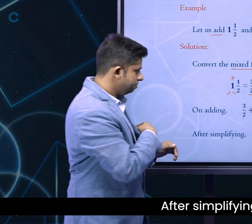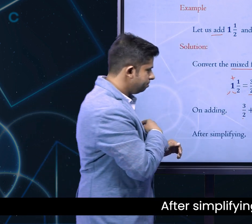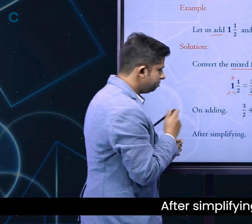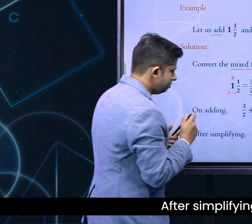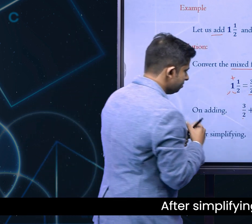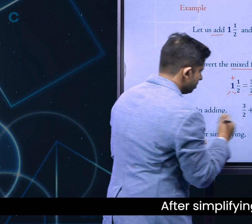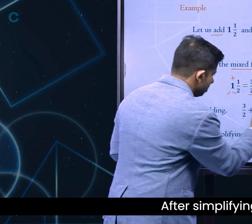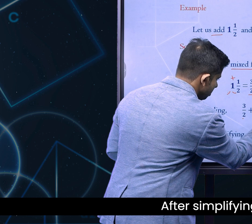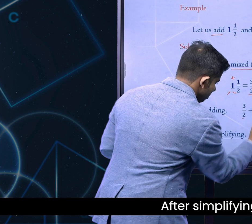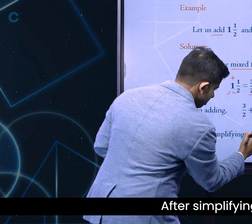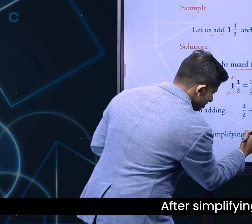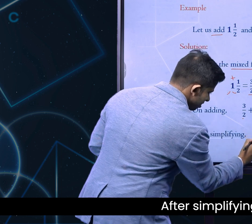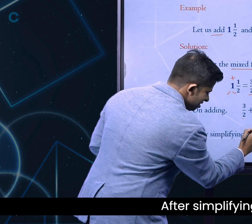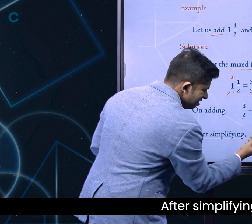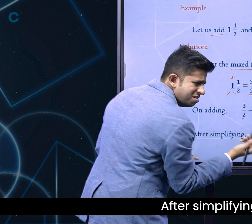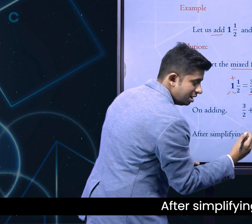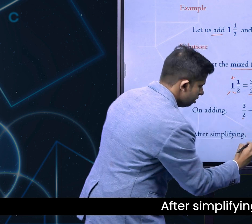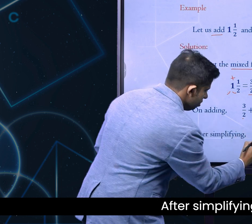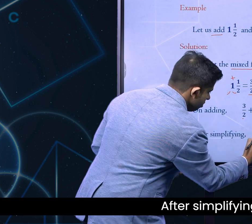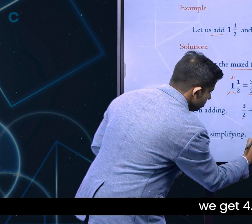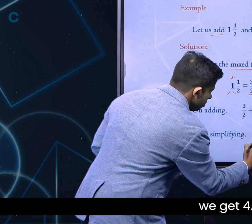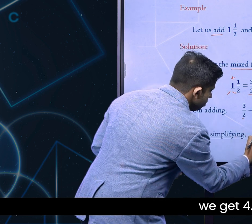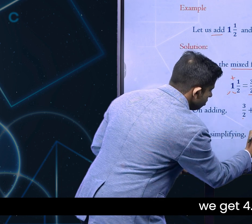After simplifying, 8 by 2, we get 4.